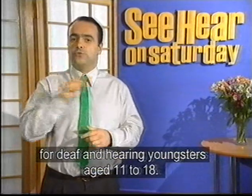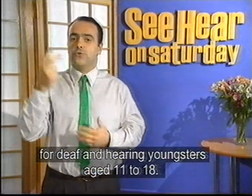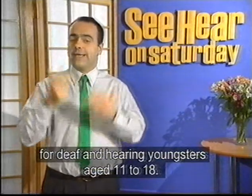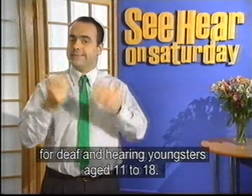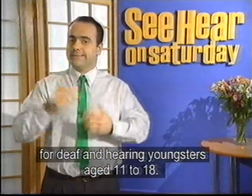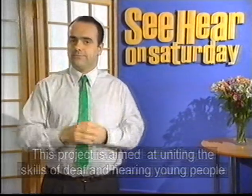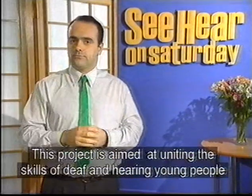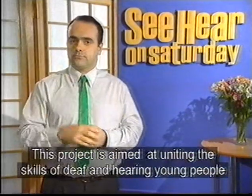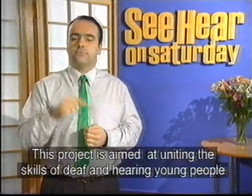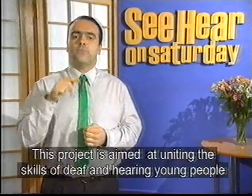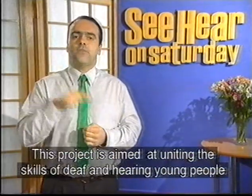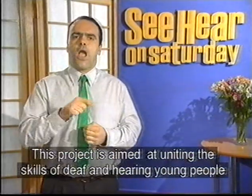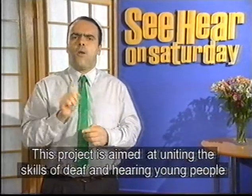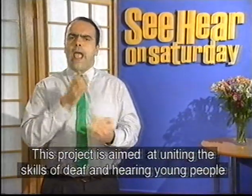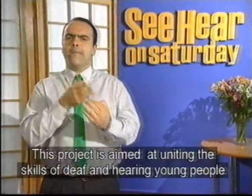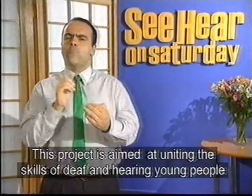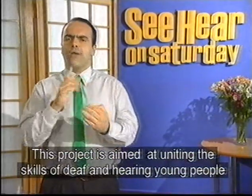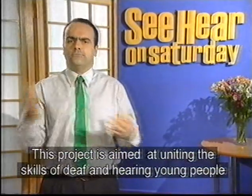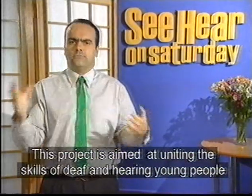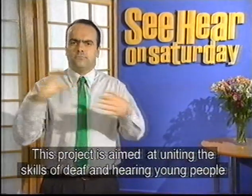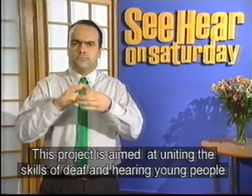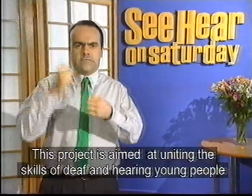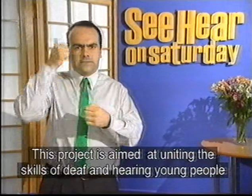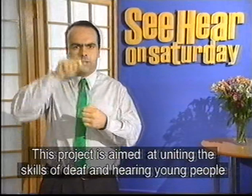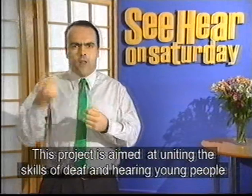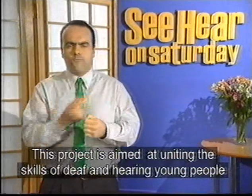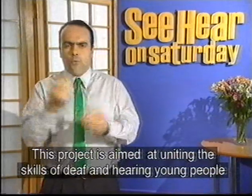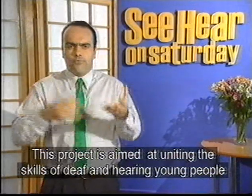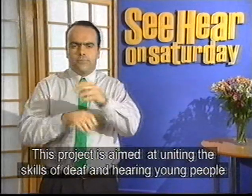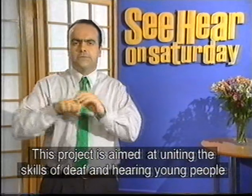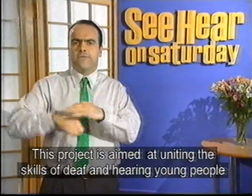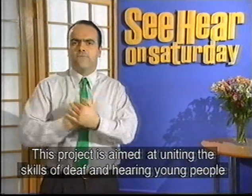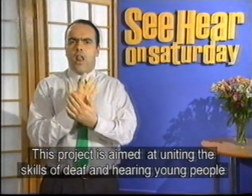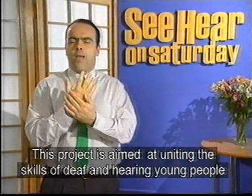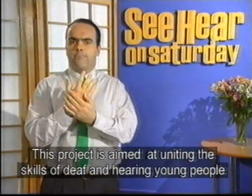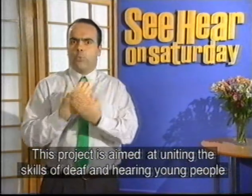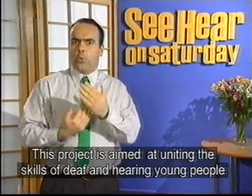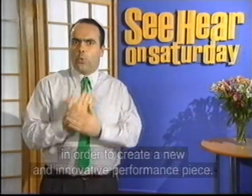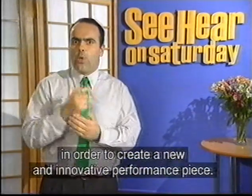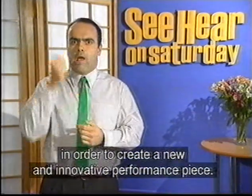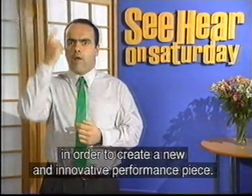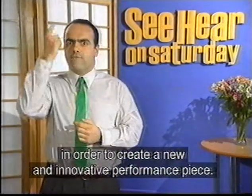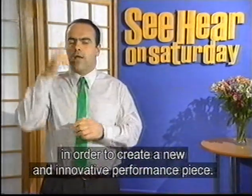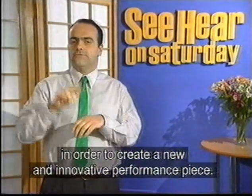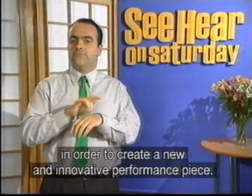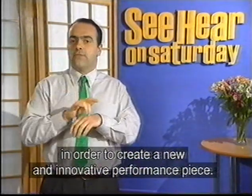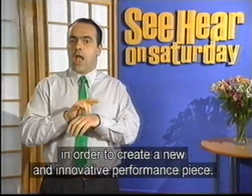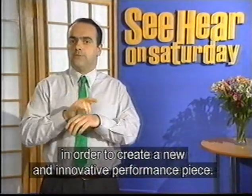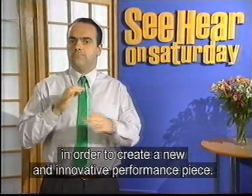This annual project is aimed at uniting the skills of deaf and hearing young people in order to create a new and